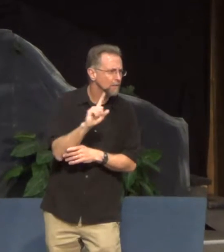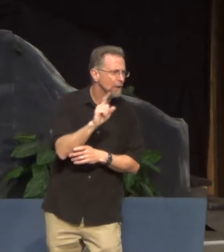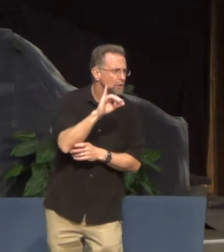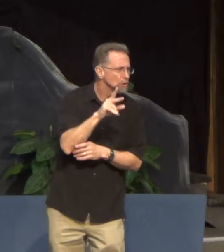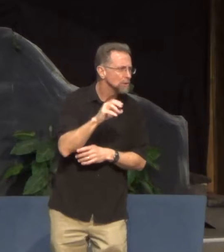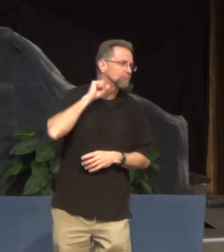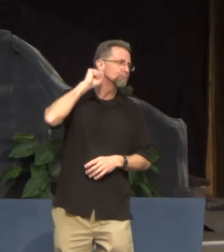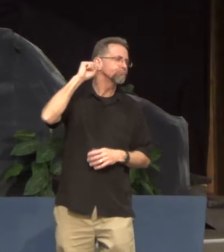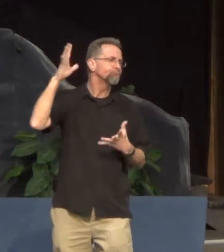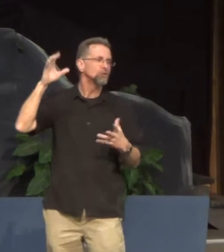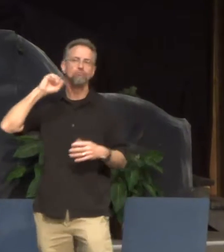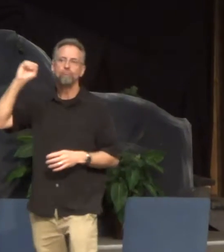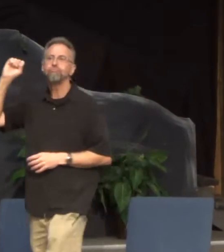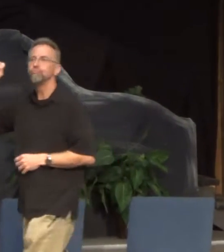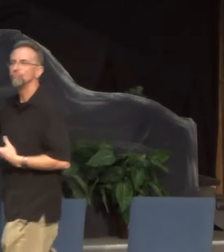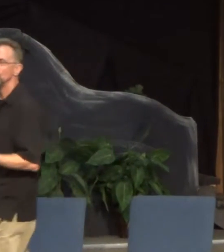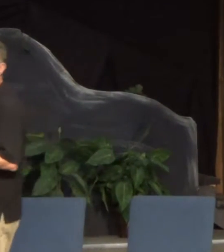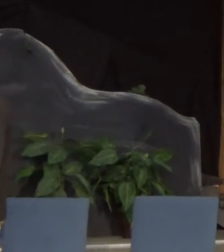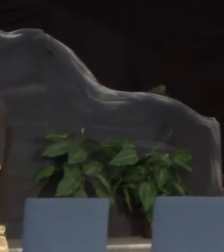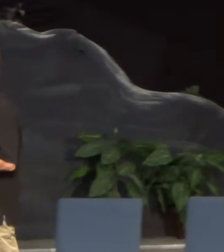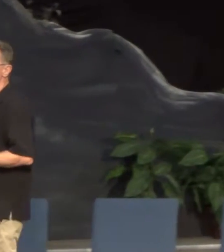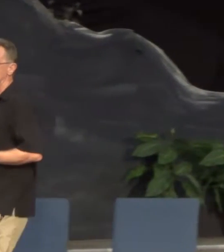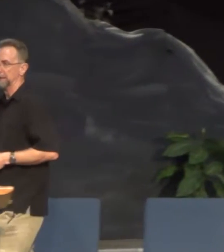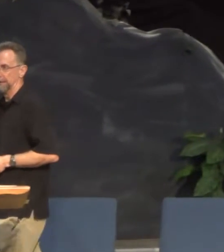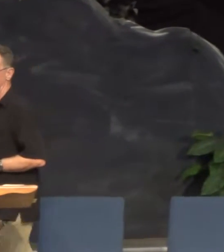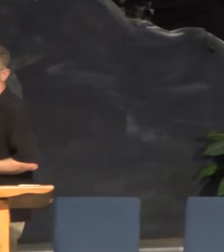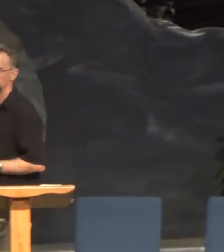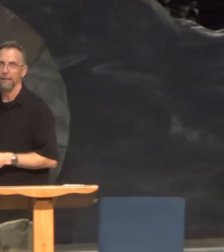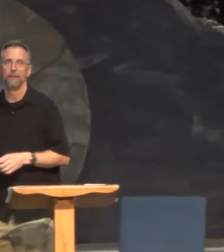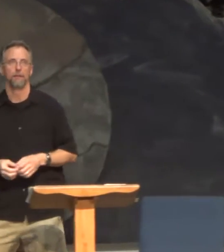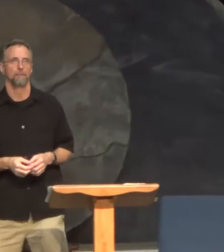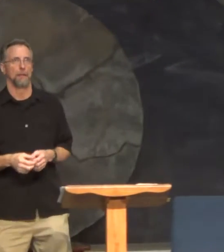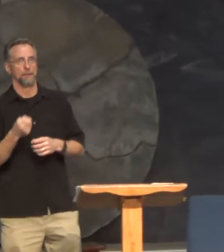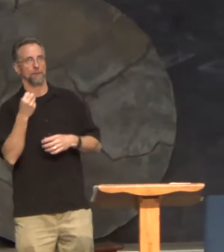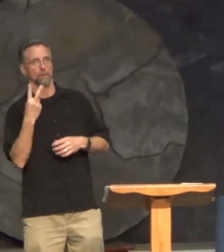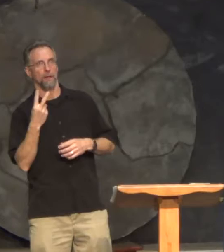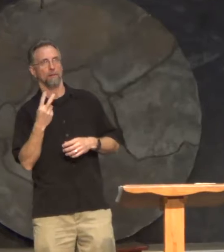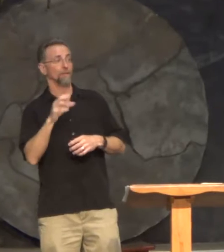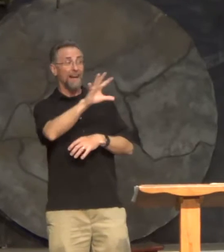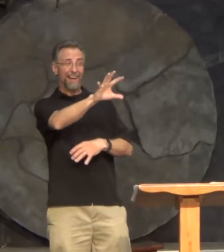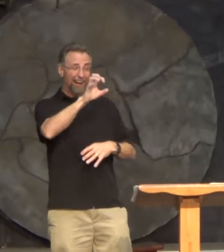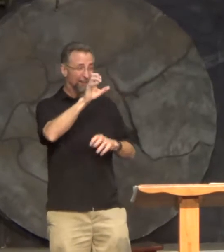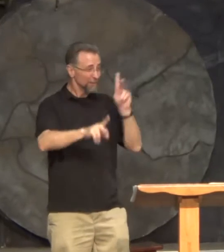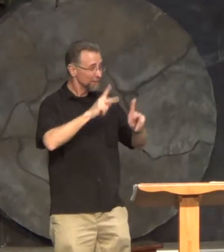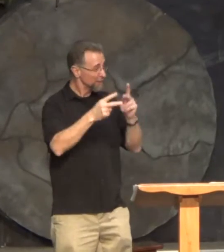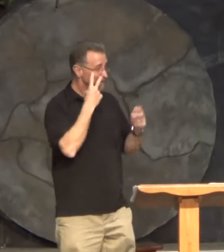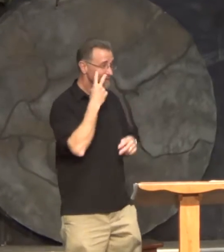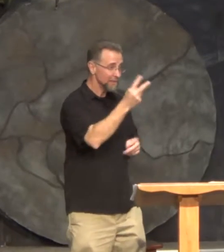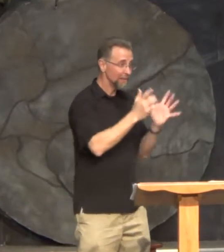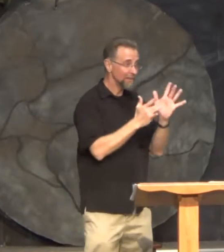Why? Where was Judas? He was already gone. He was not there. But the 12. And